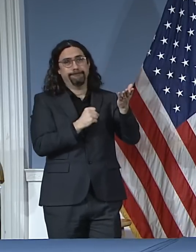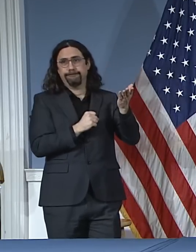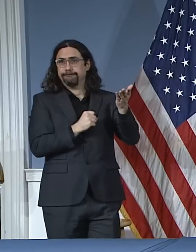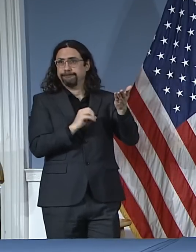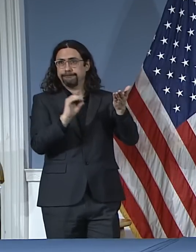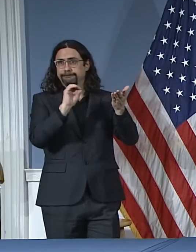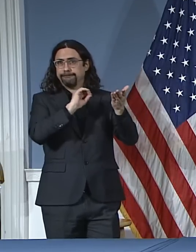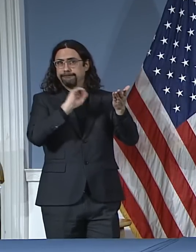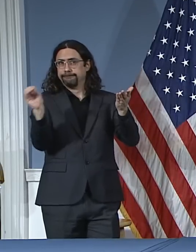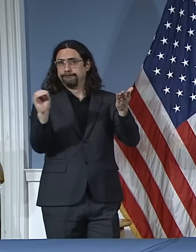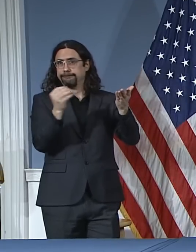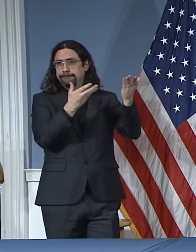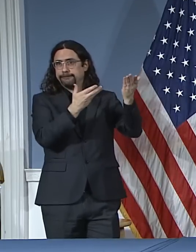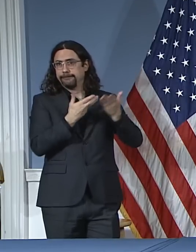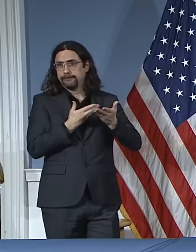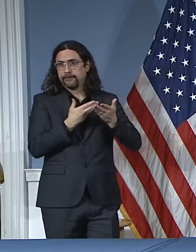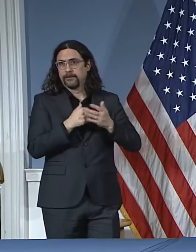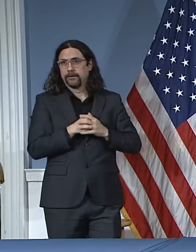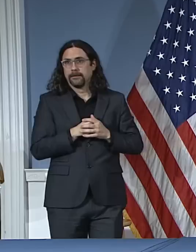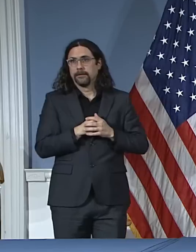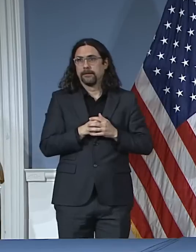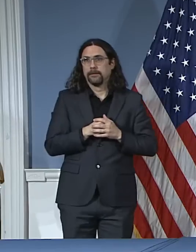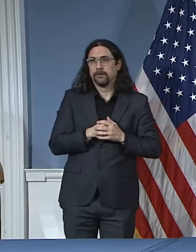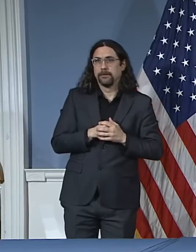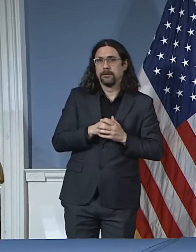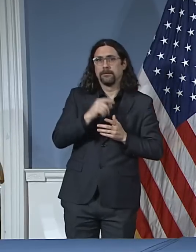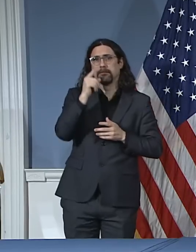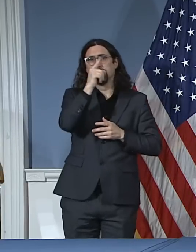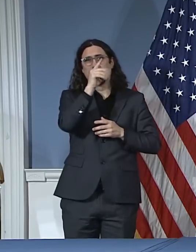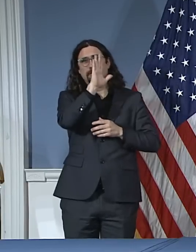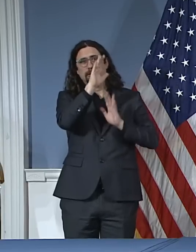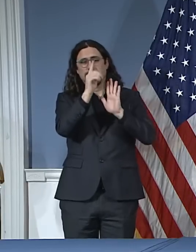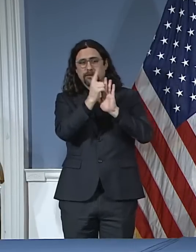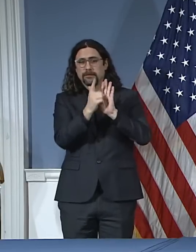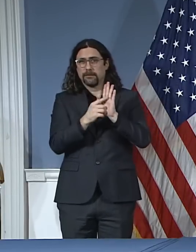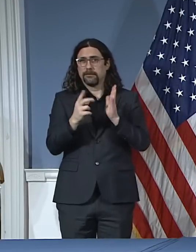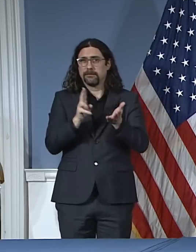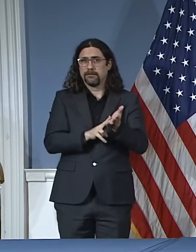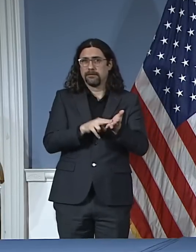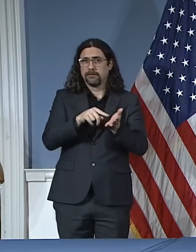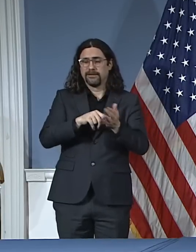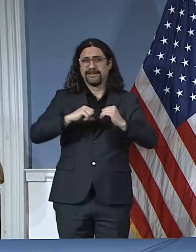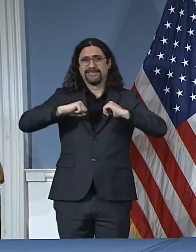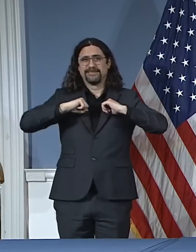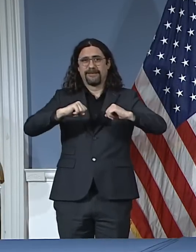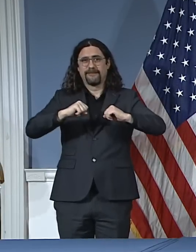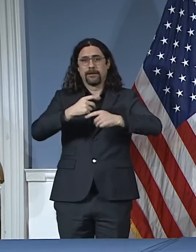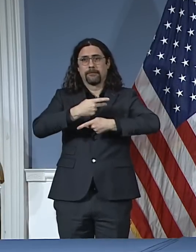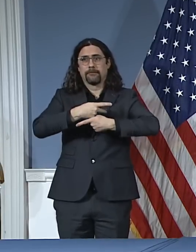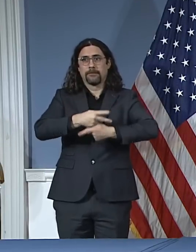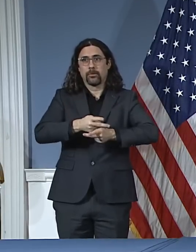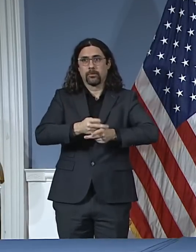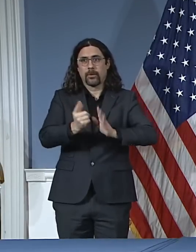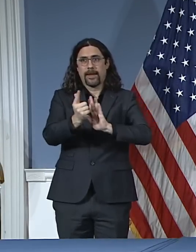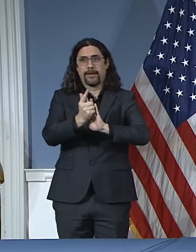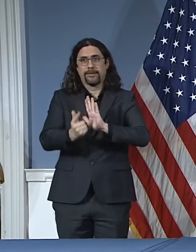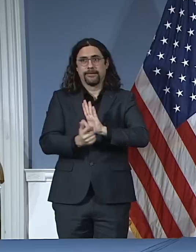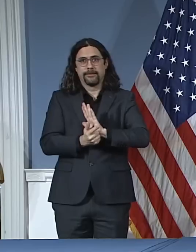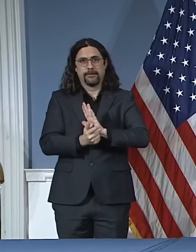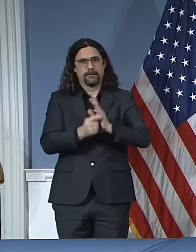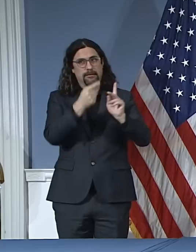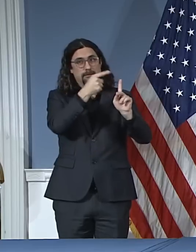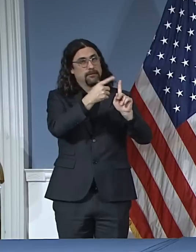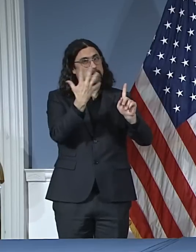He has not given orders to specific companies to not only produce those items that are